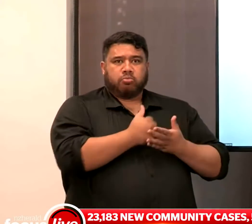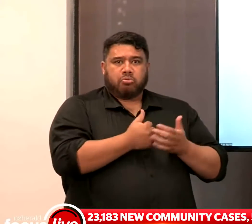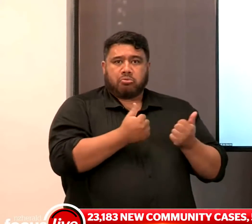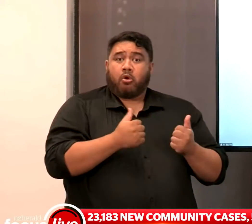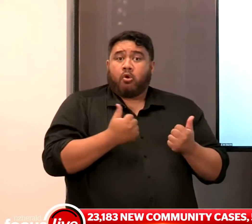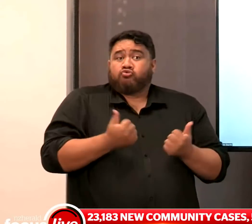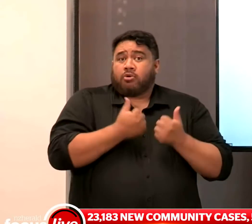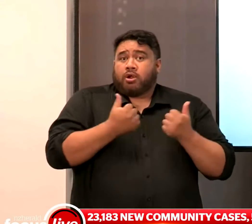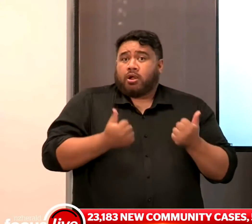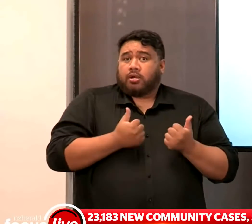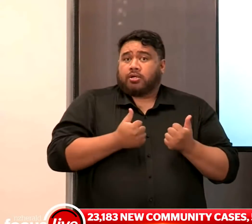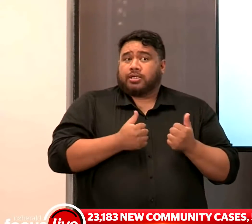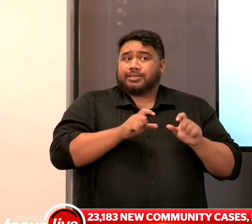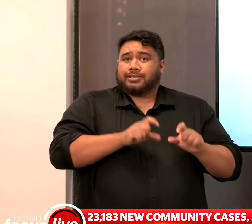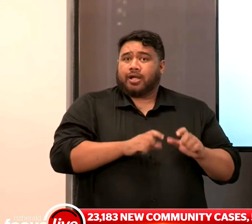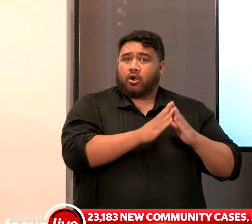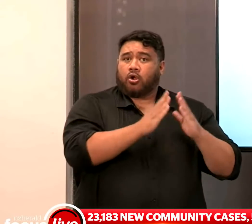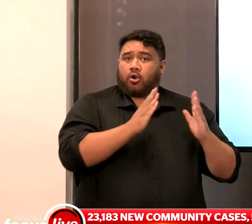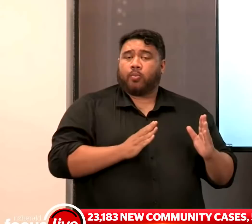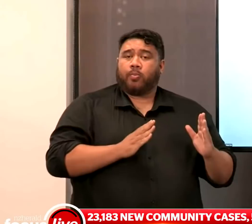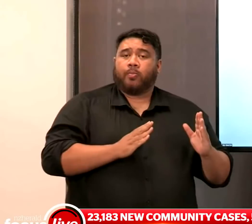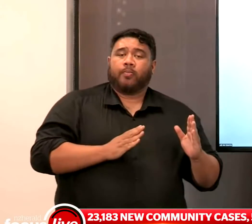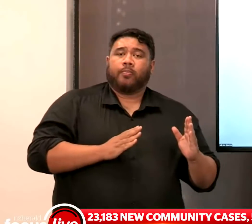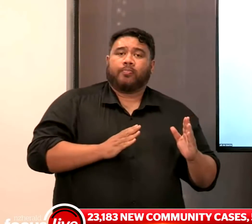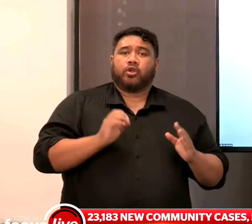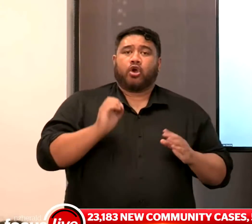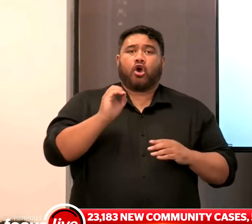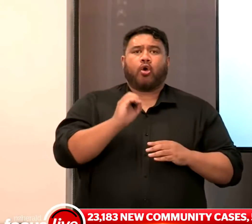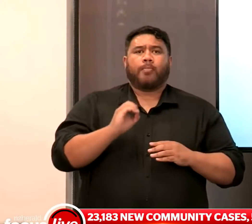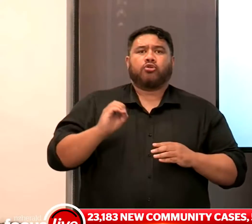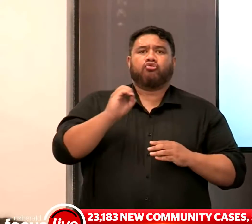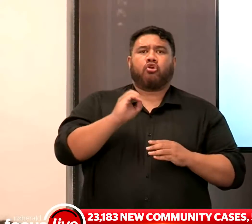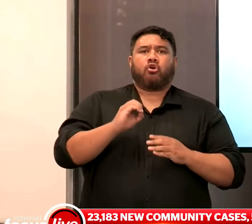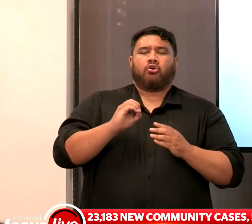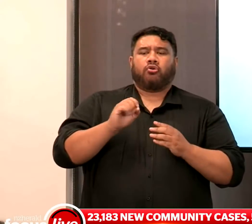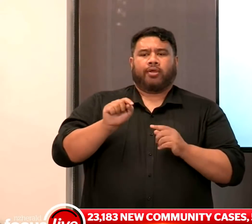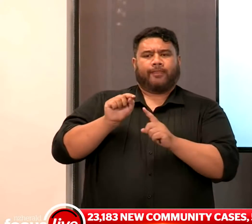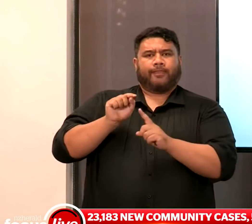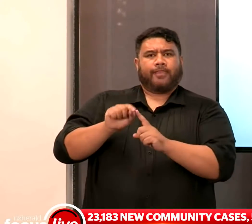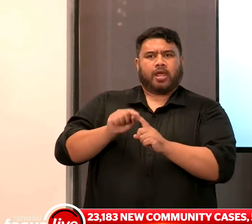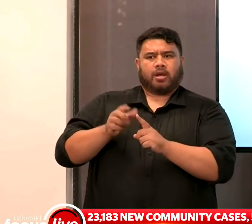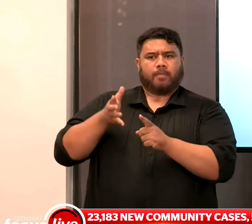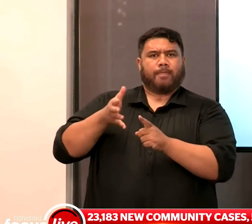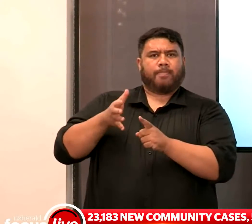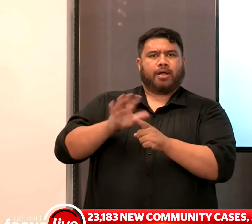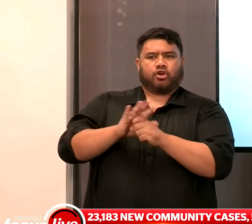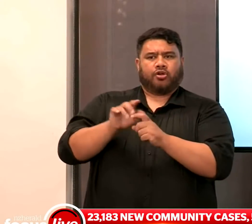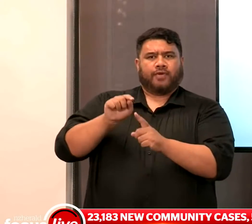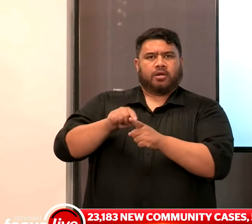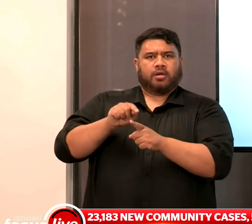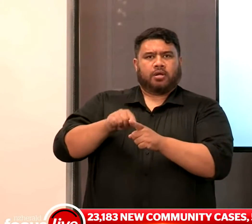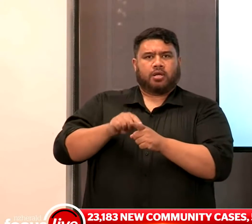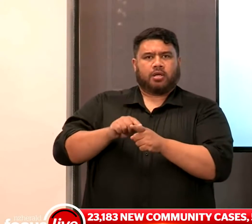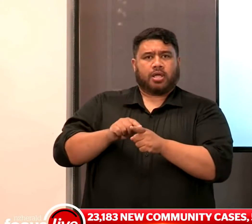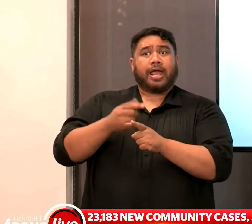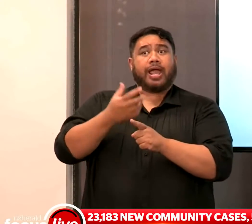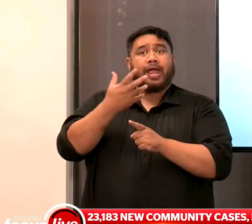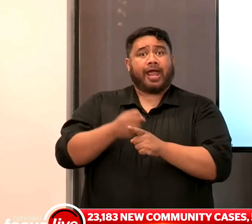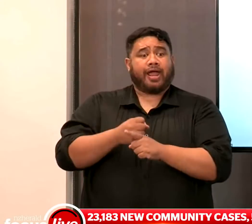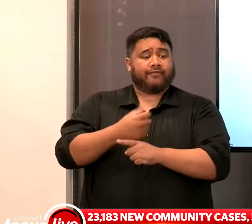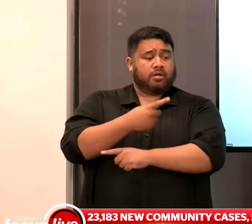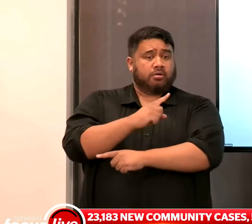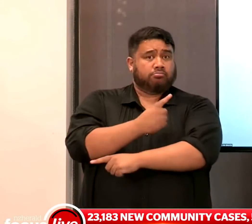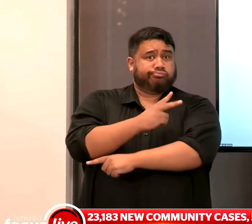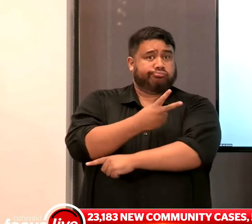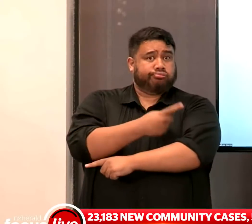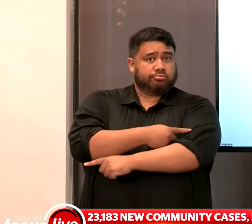with others in their community. The Omicron variant, especially in those people who are fully vaccinated and particularly in those who've